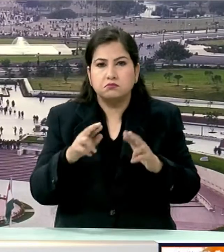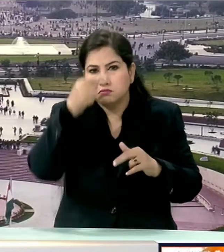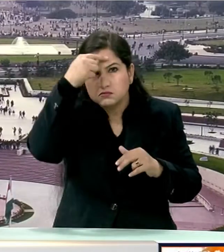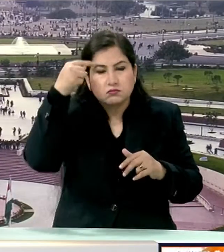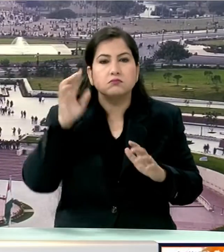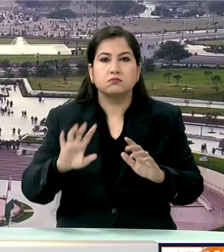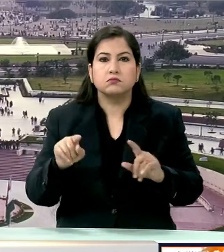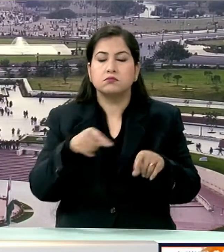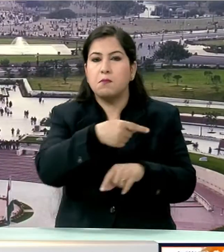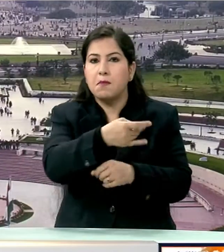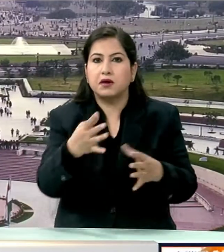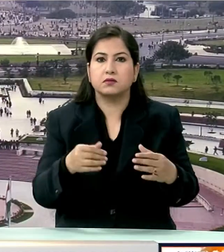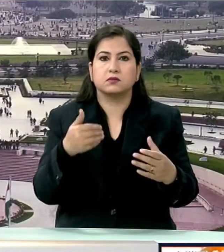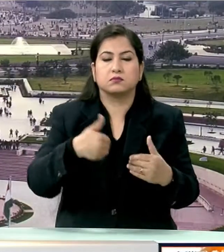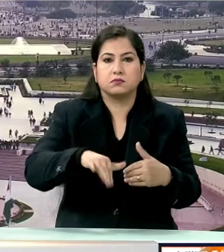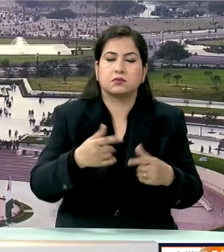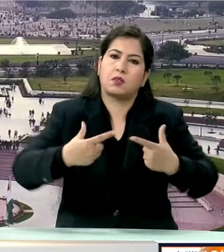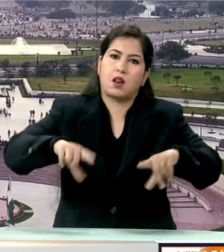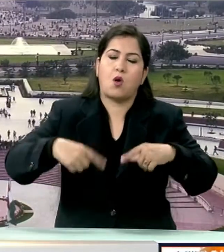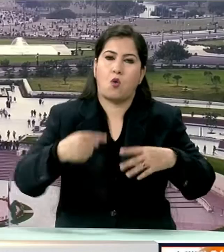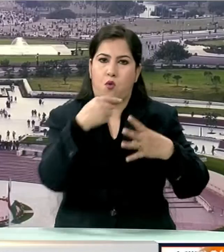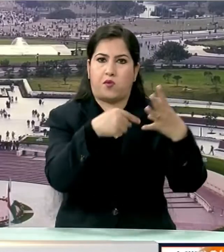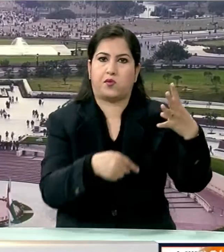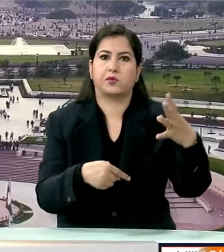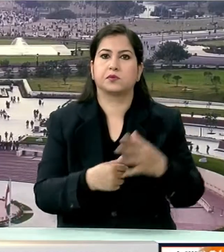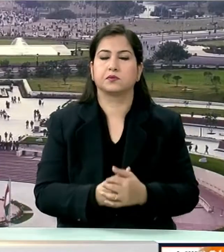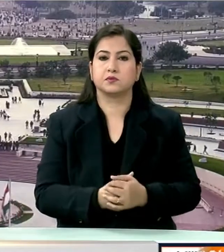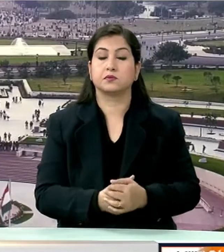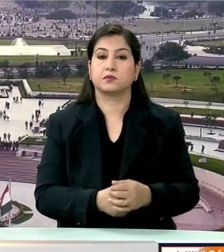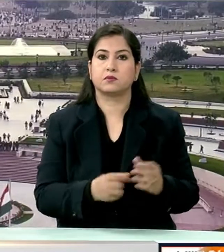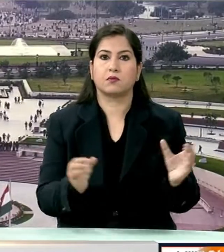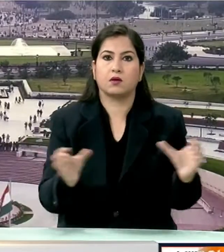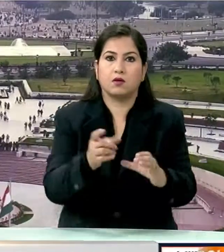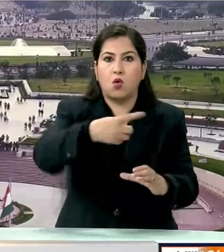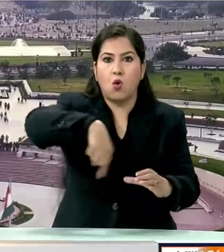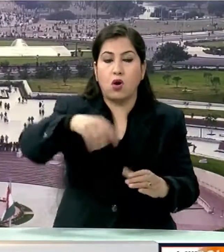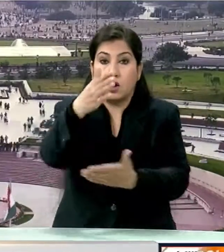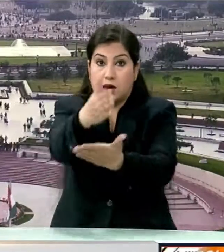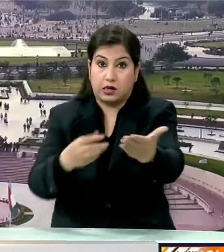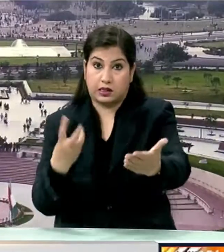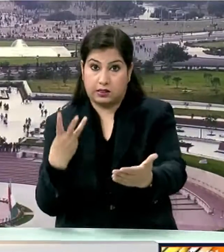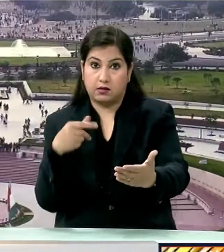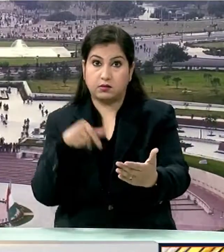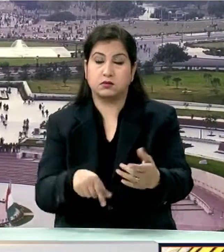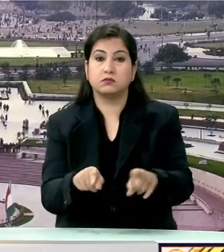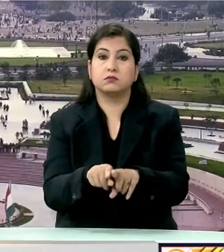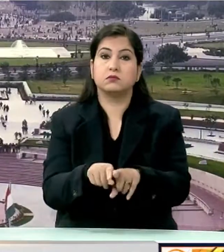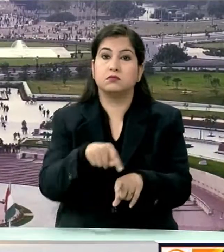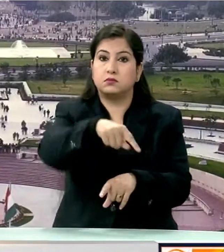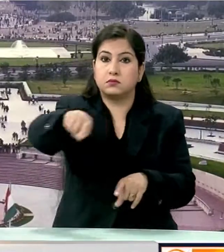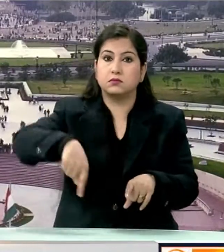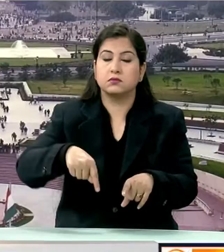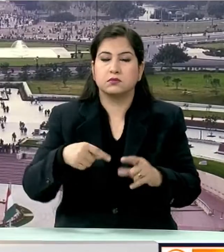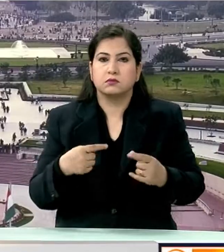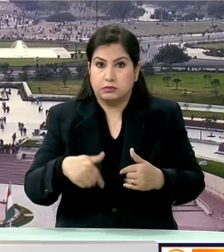polls, and most delegates will be allotted to the candidates. More than a third of all delegates of Democratic National Convention